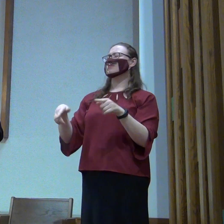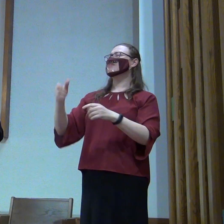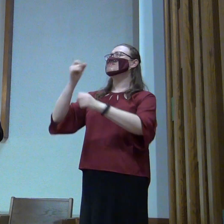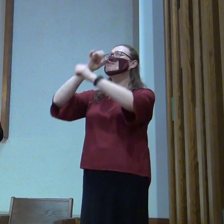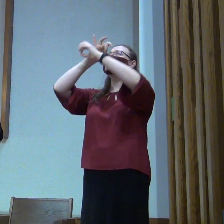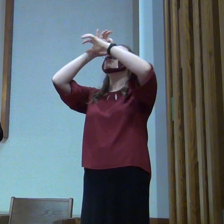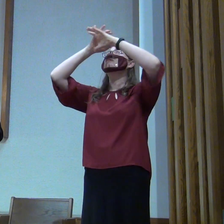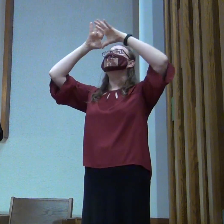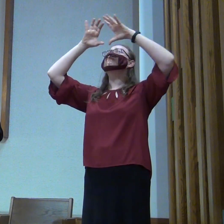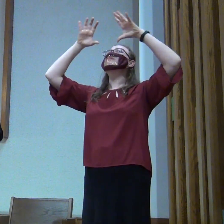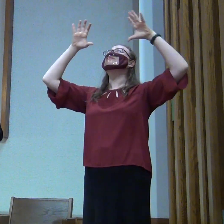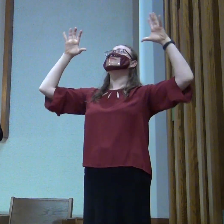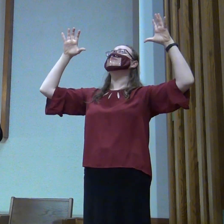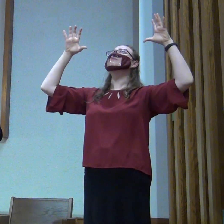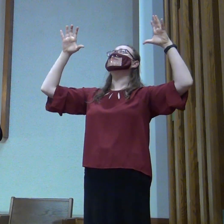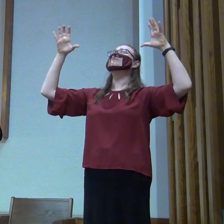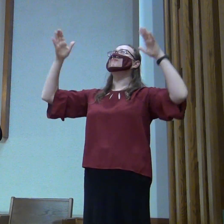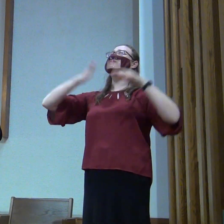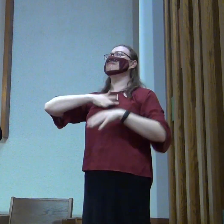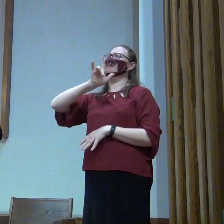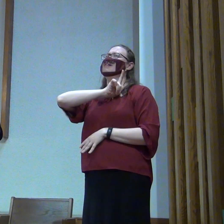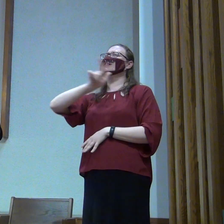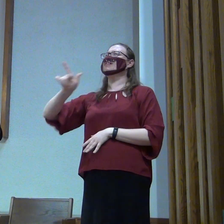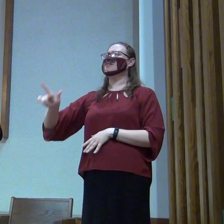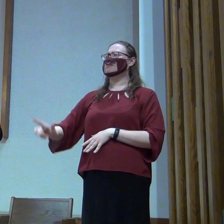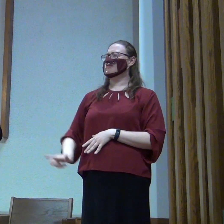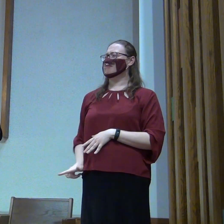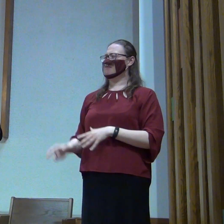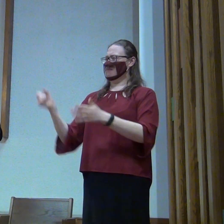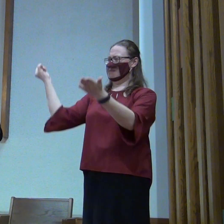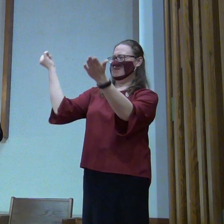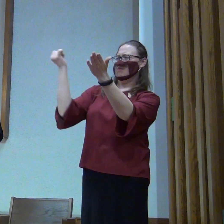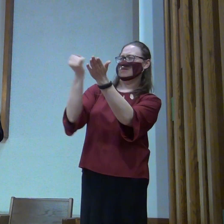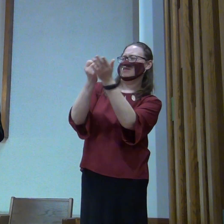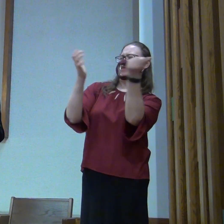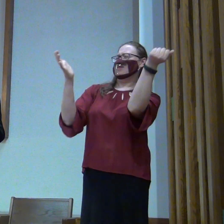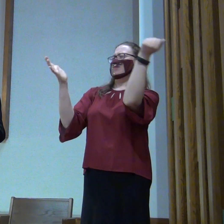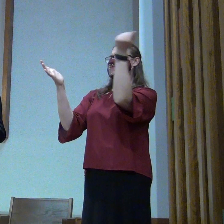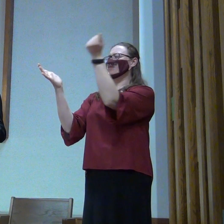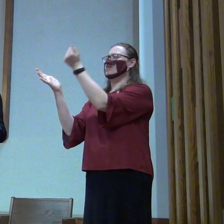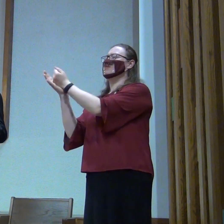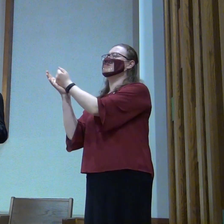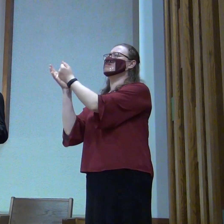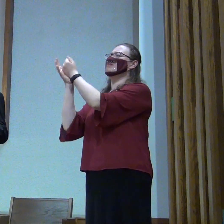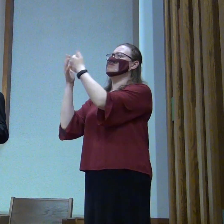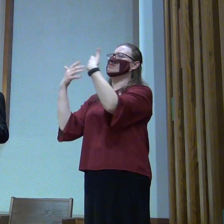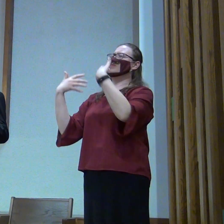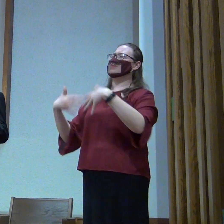Crucified.